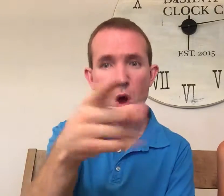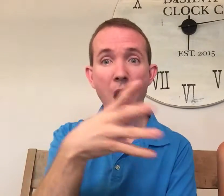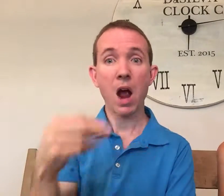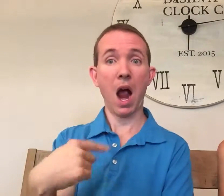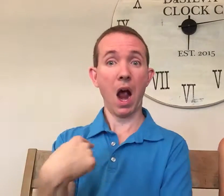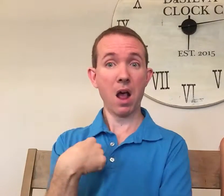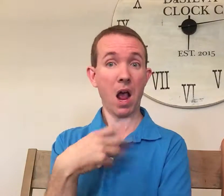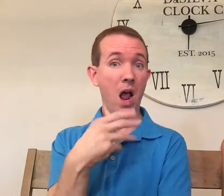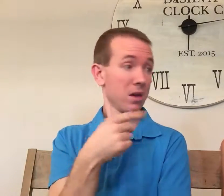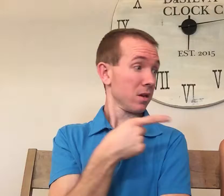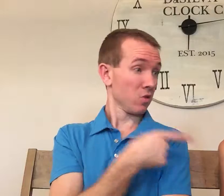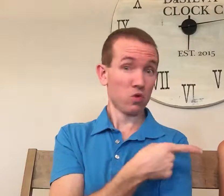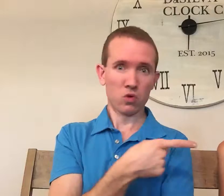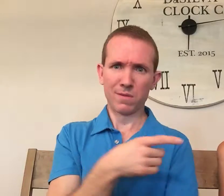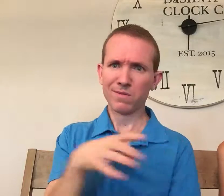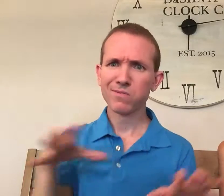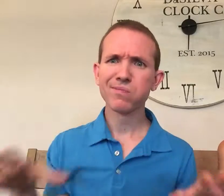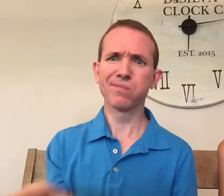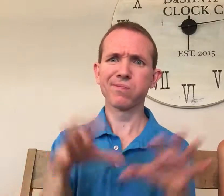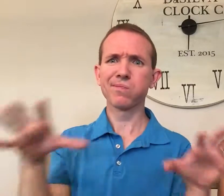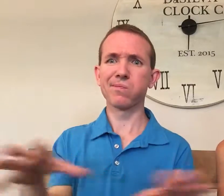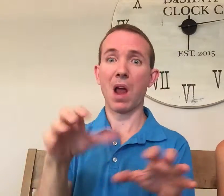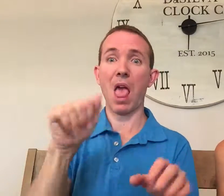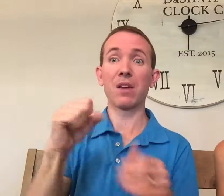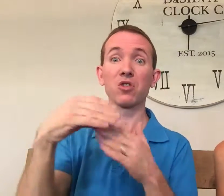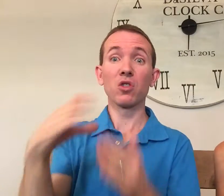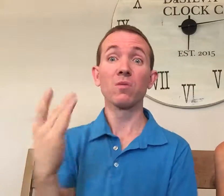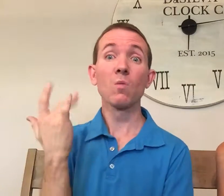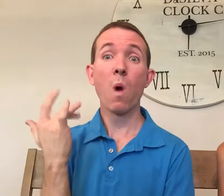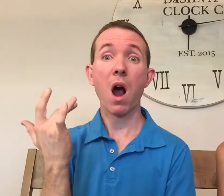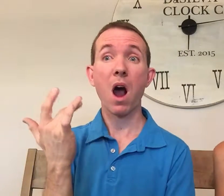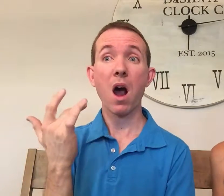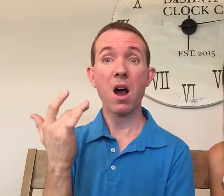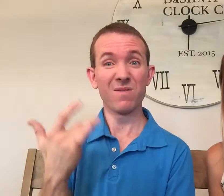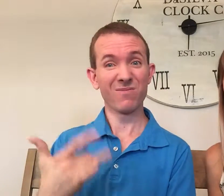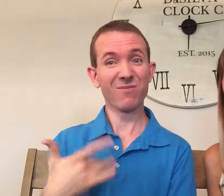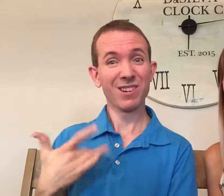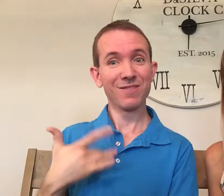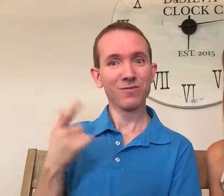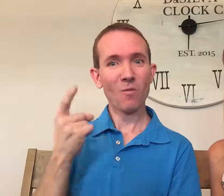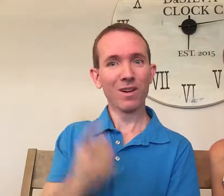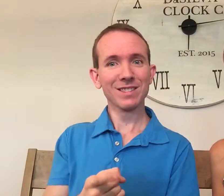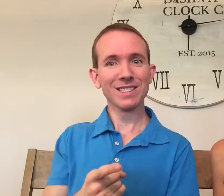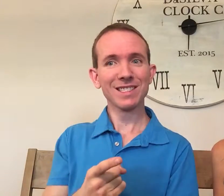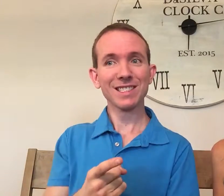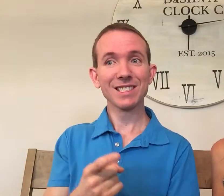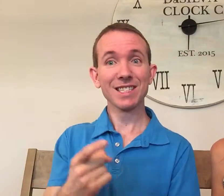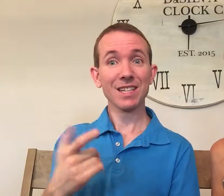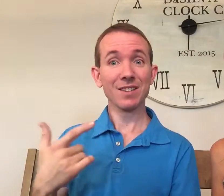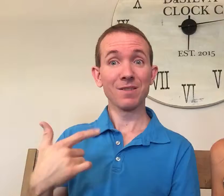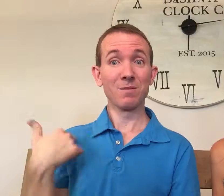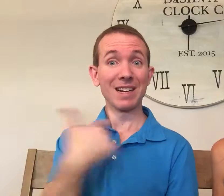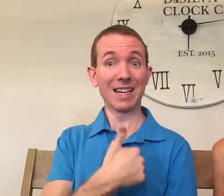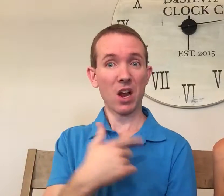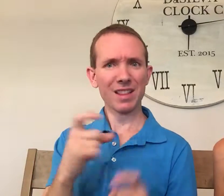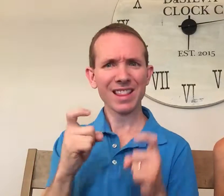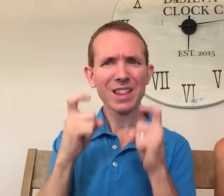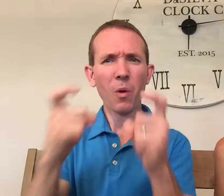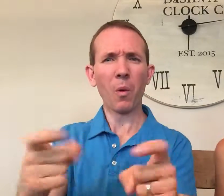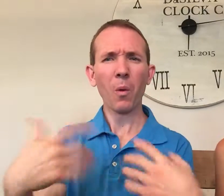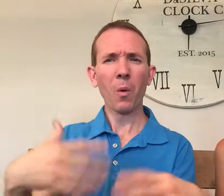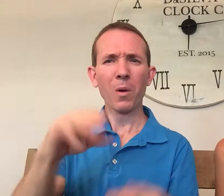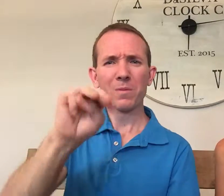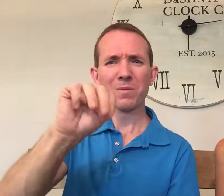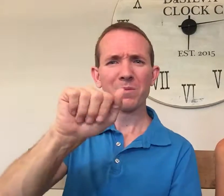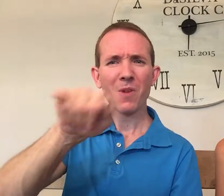wonderful. But they're not always. And why are you, Stacey, and myself doing all of this hard extra work?